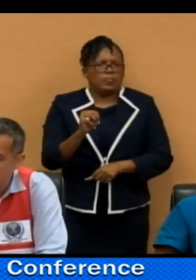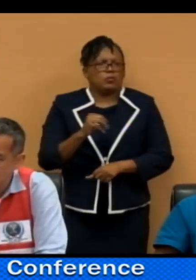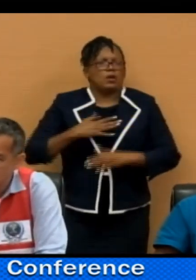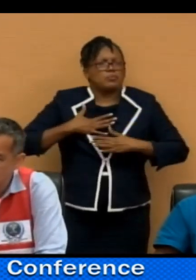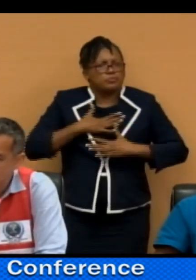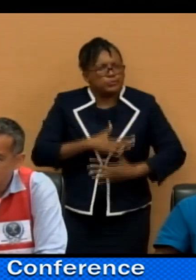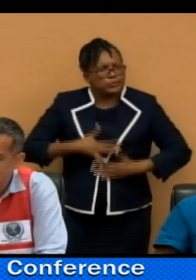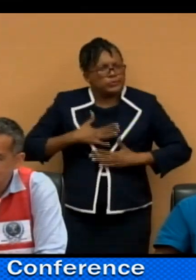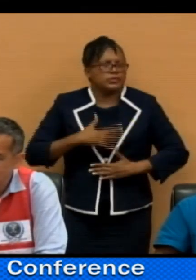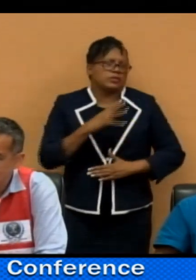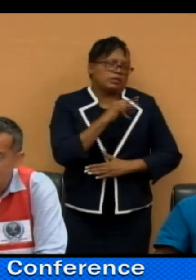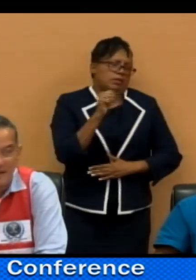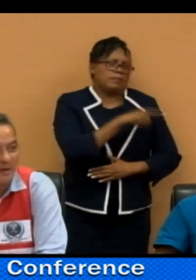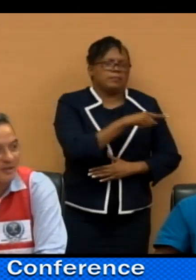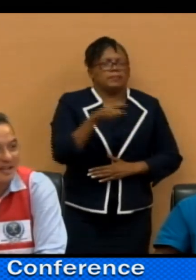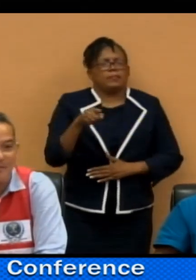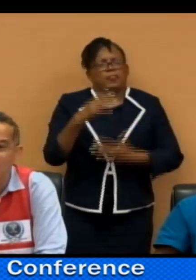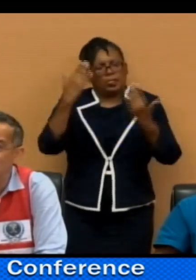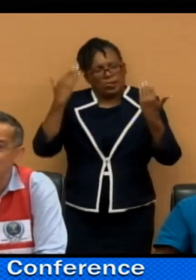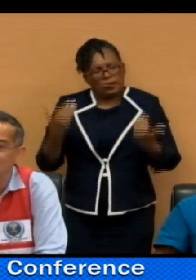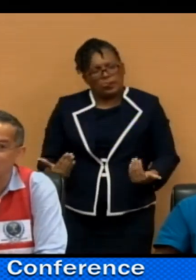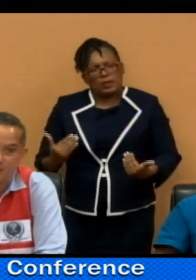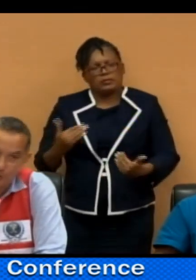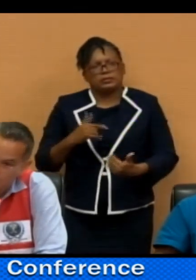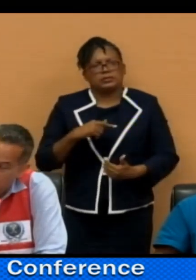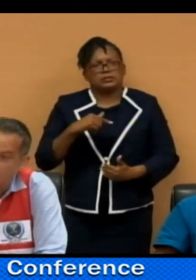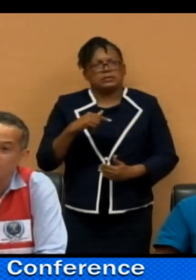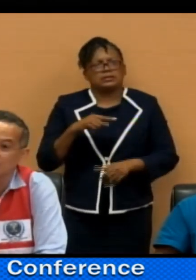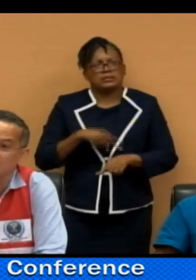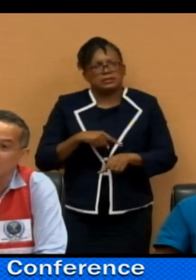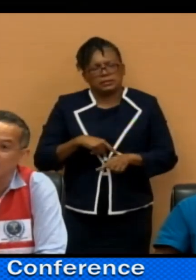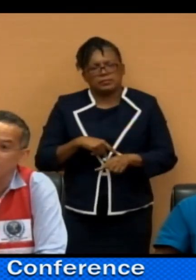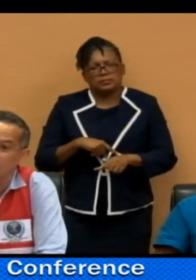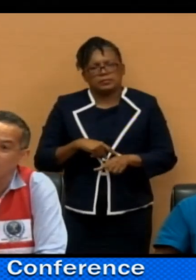it. And now is the time to make sure that you don't